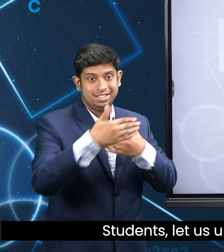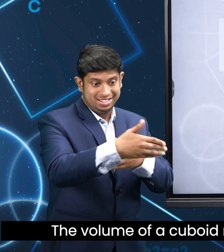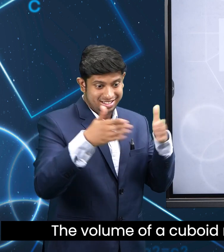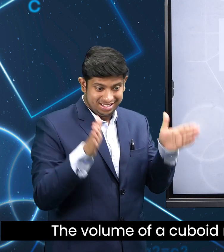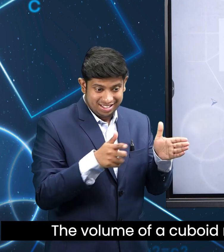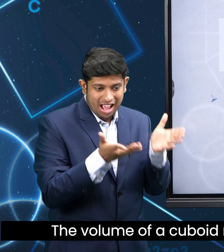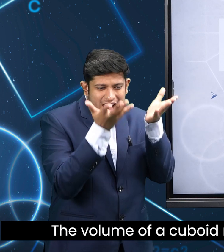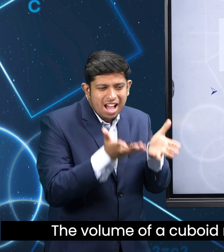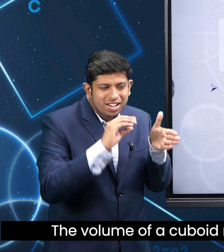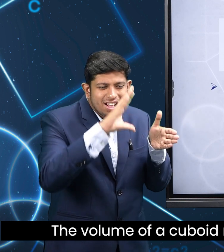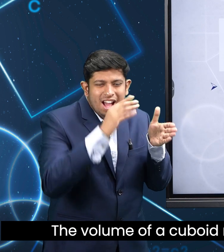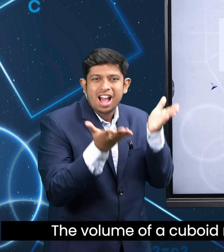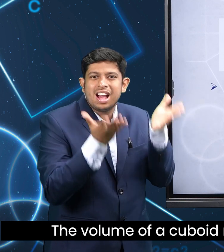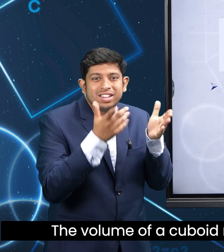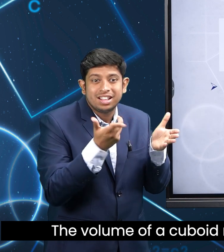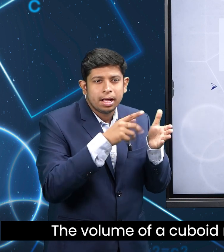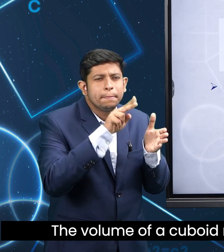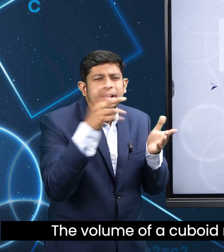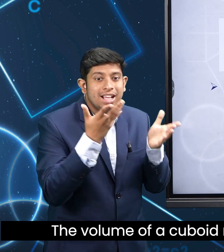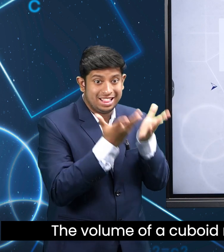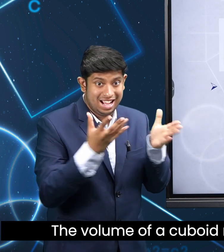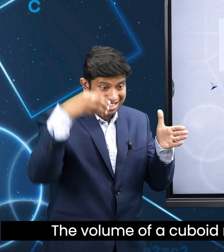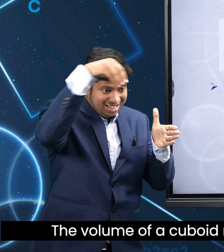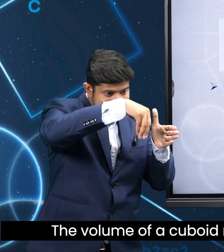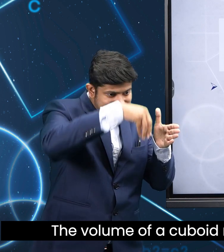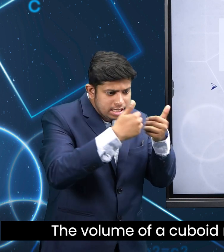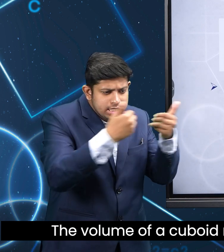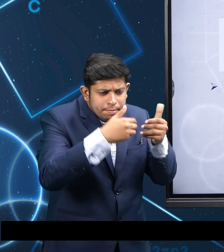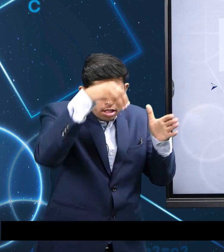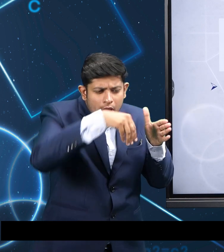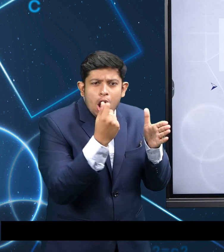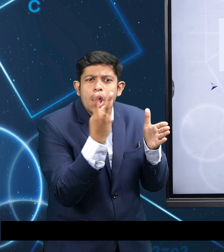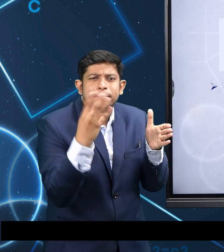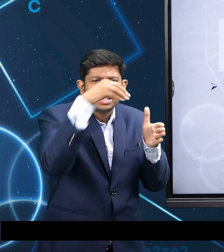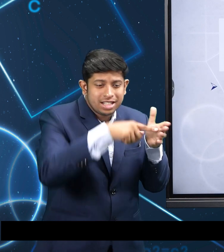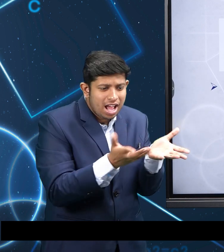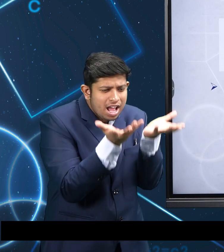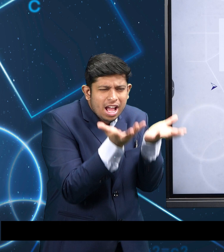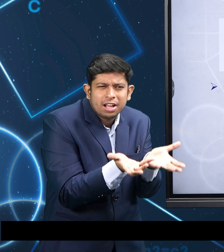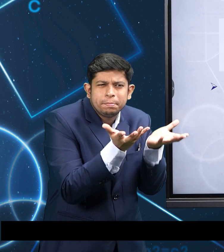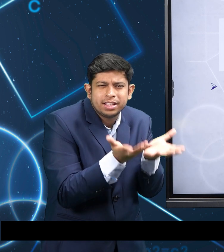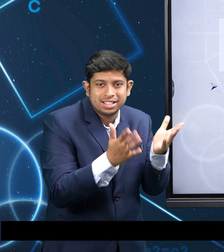The volume of a cuboid refers to the amount of space or capacity inside the shape.